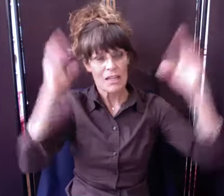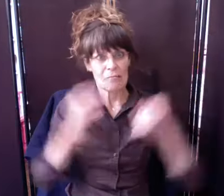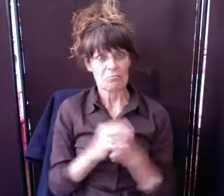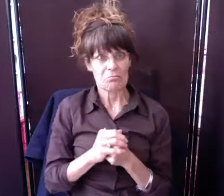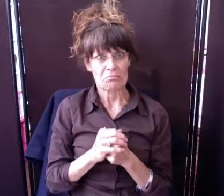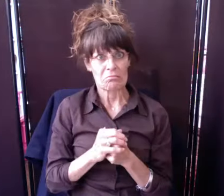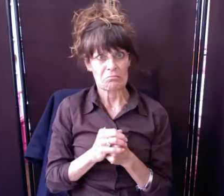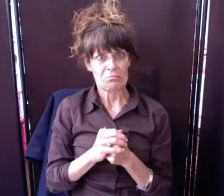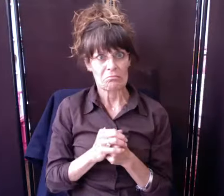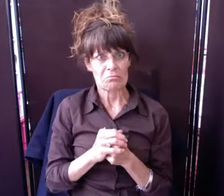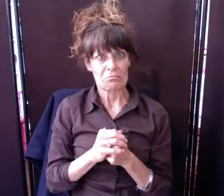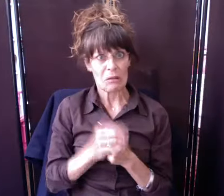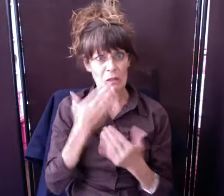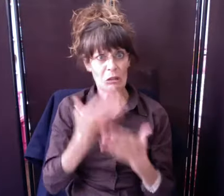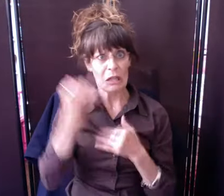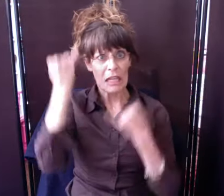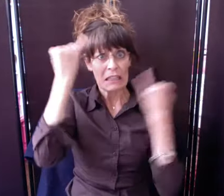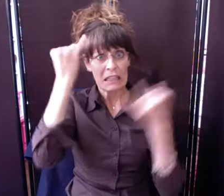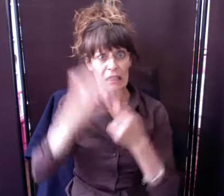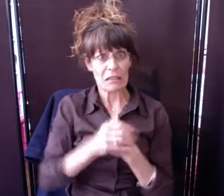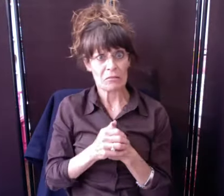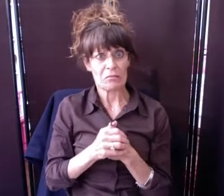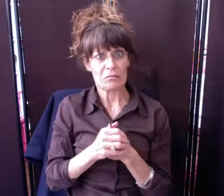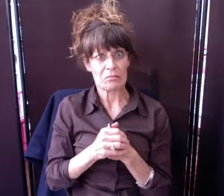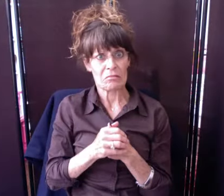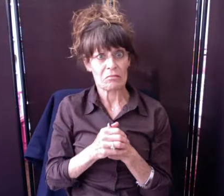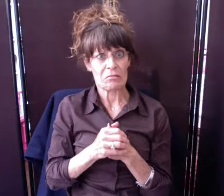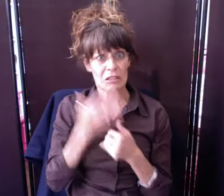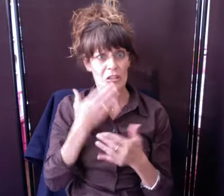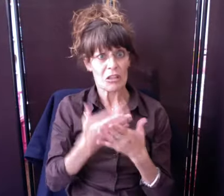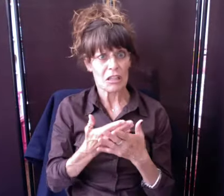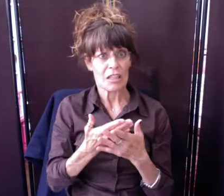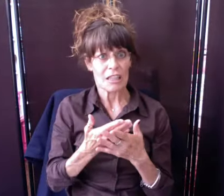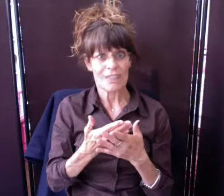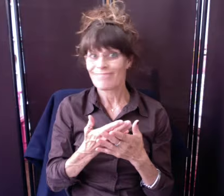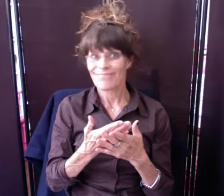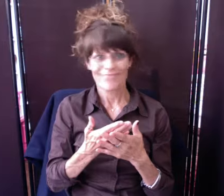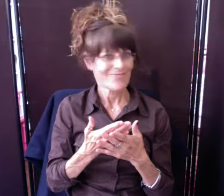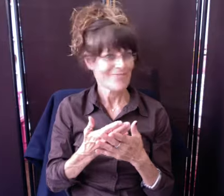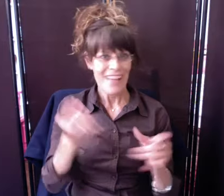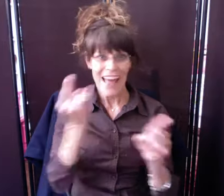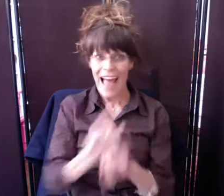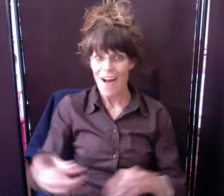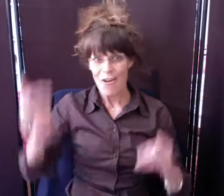a crazy idea from where I came from. However, I had alcoholism and I didn't know it. So I was about